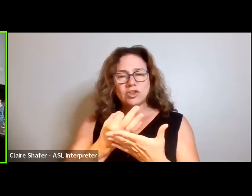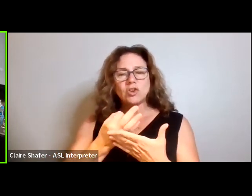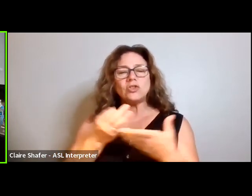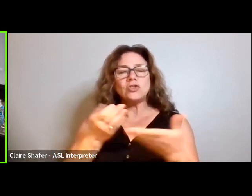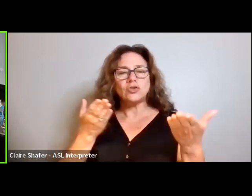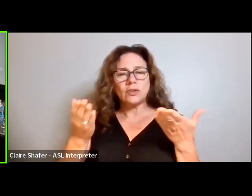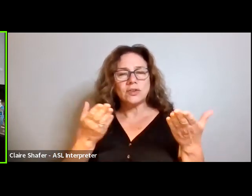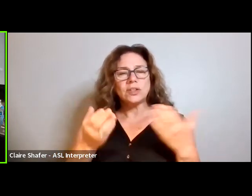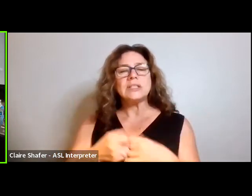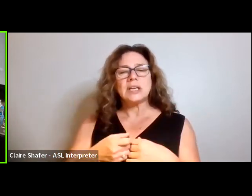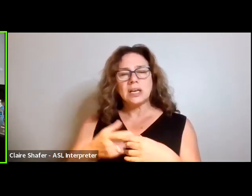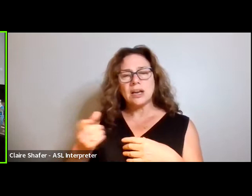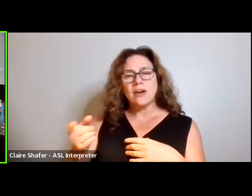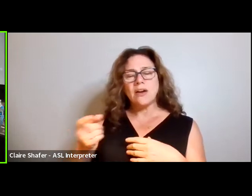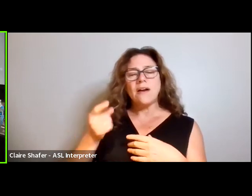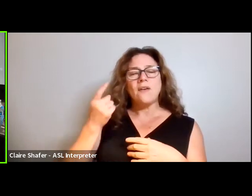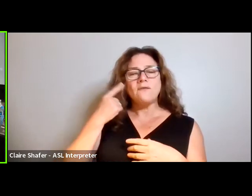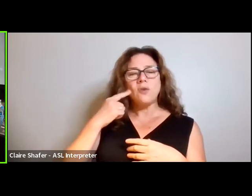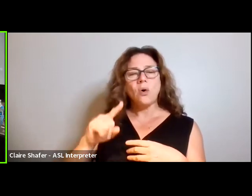$224,562 for